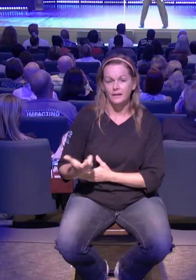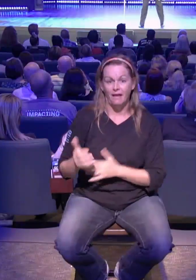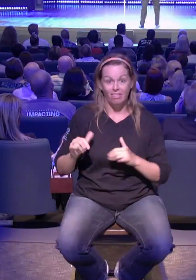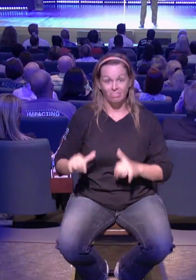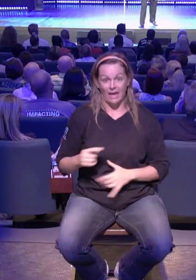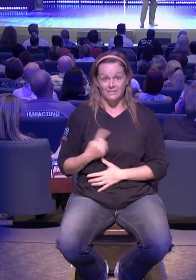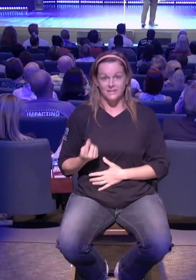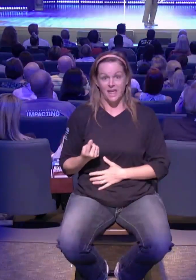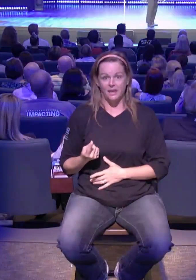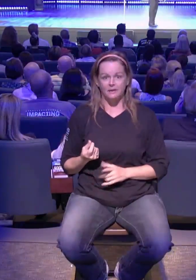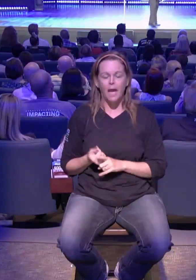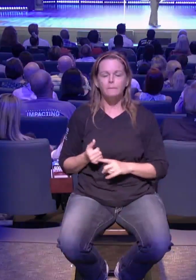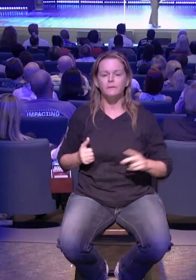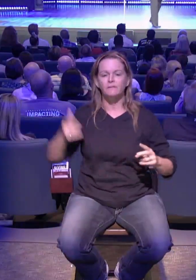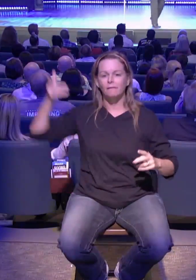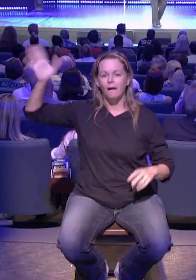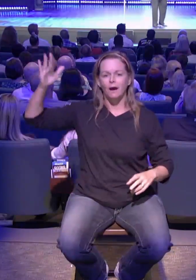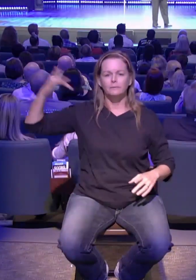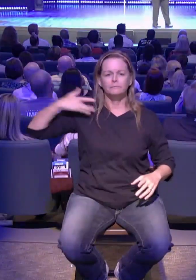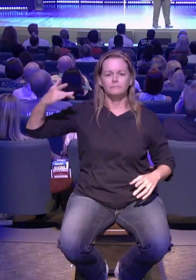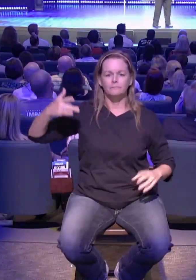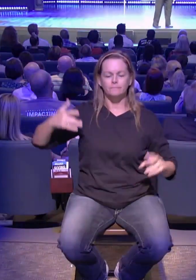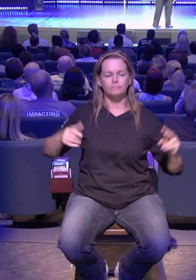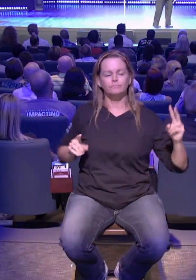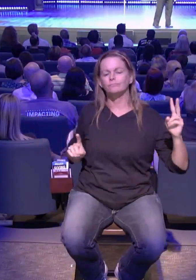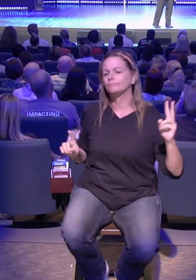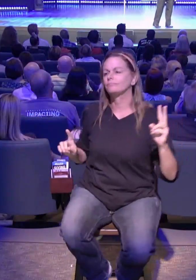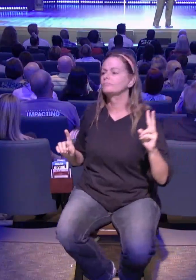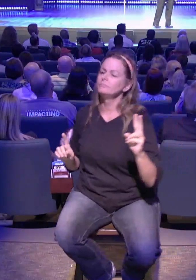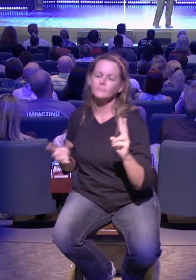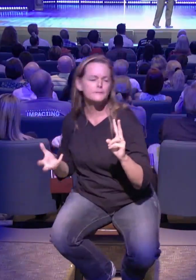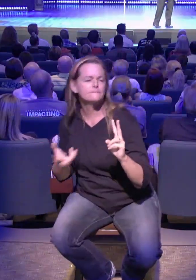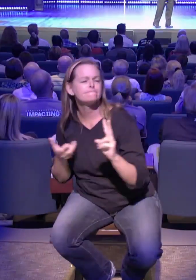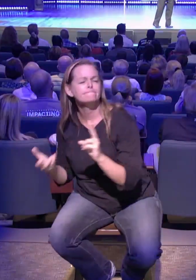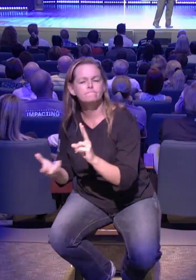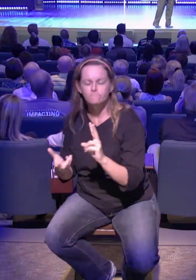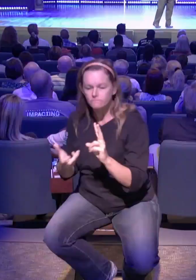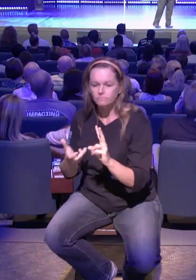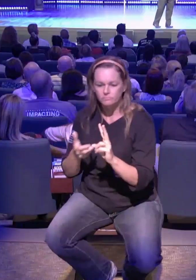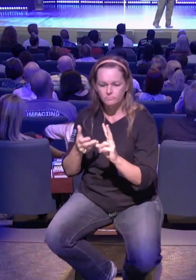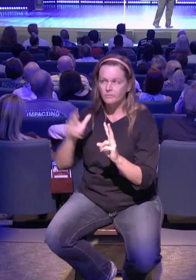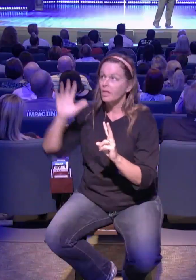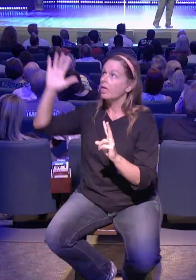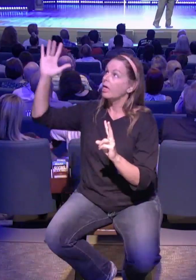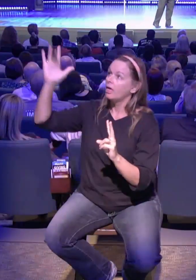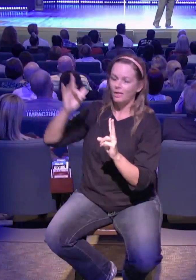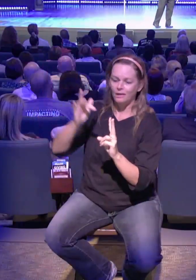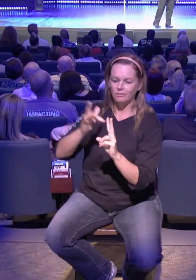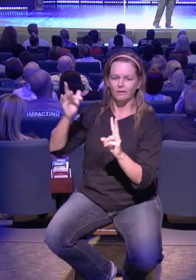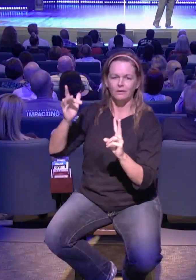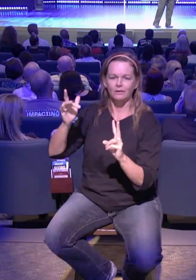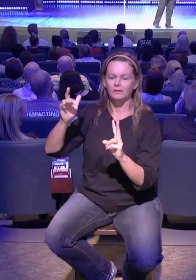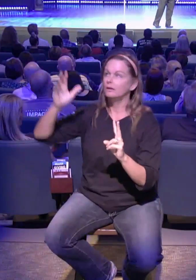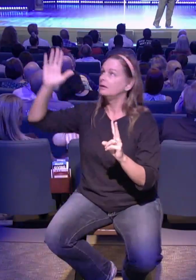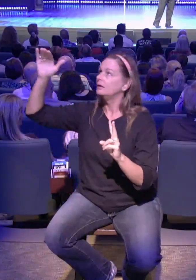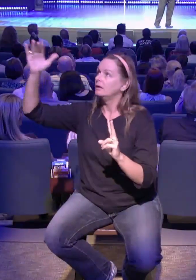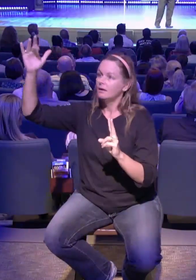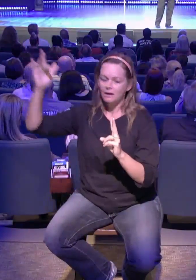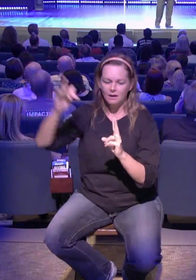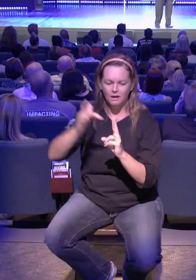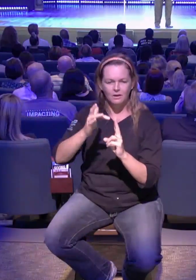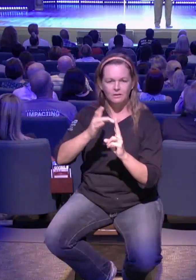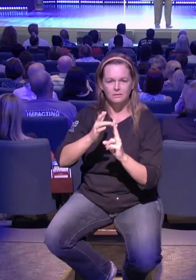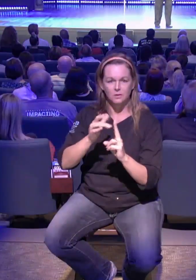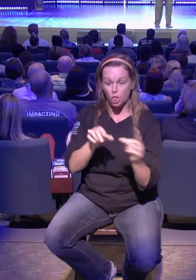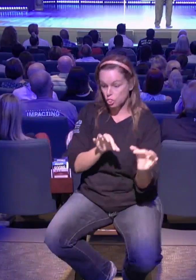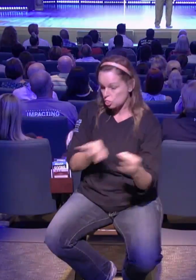But today, as they're walking by that man, the Holy Spirit touched their hearts and said, men, today's the day for this